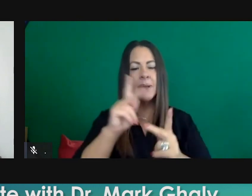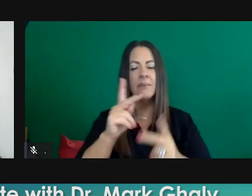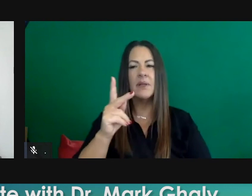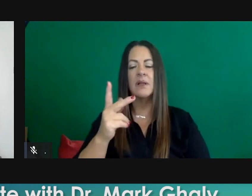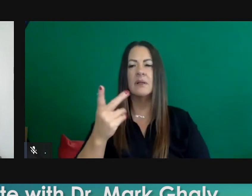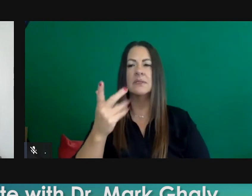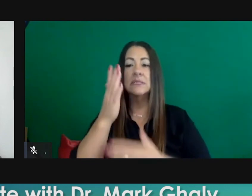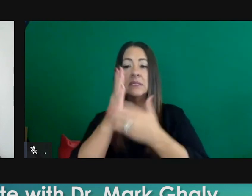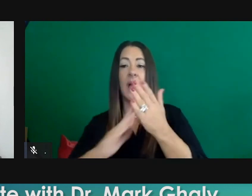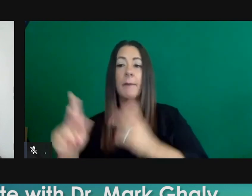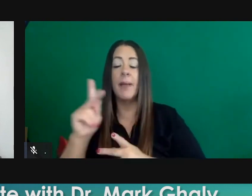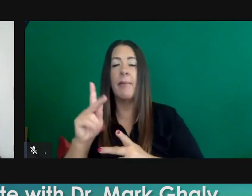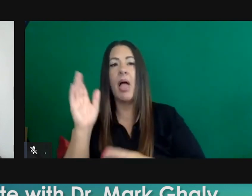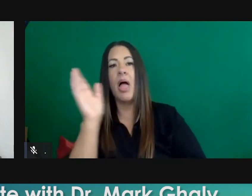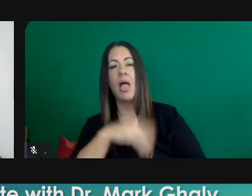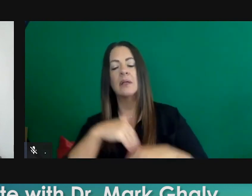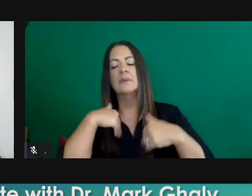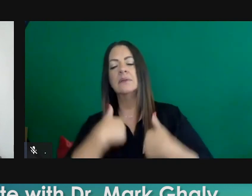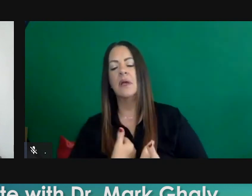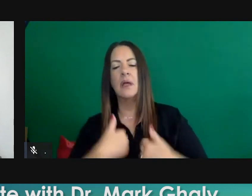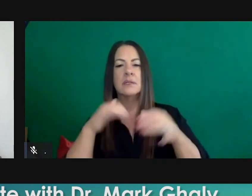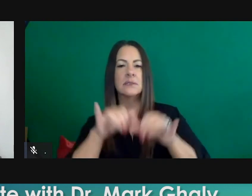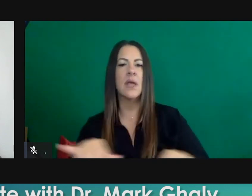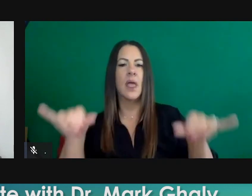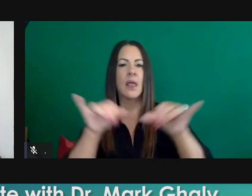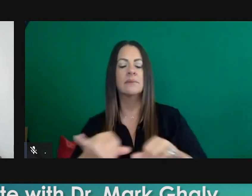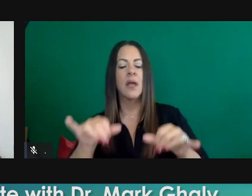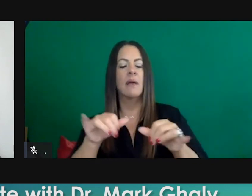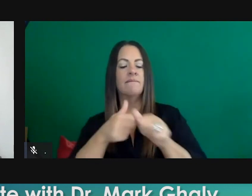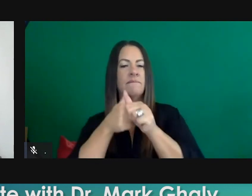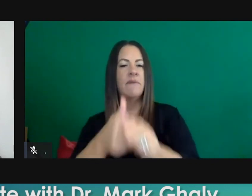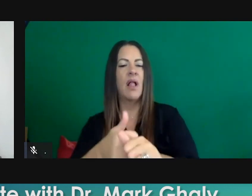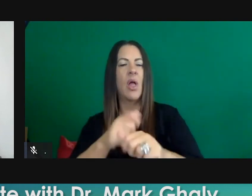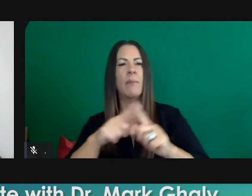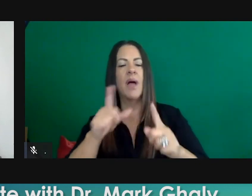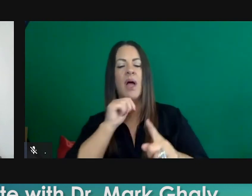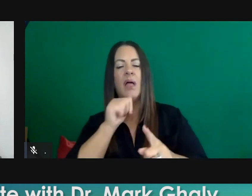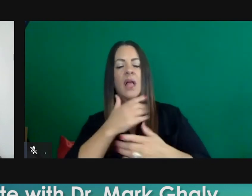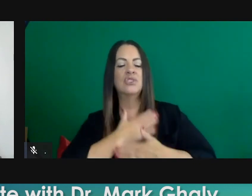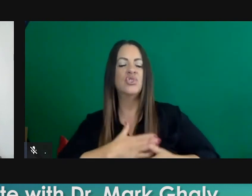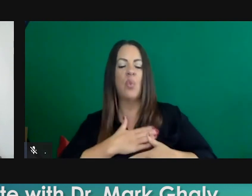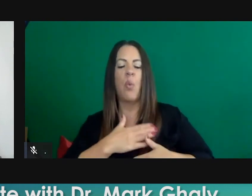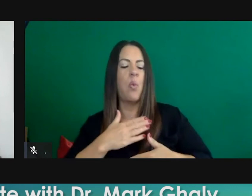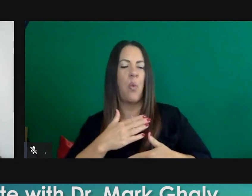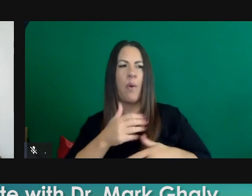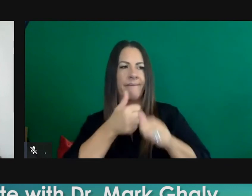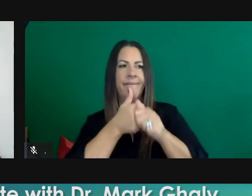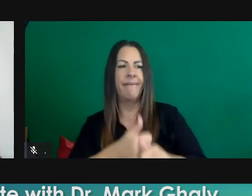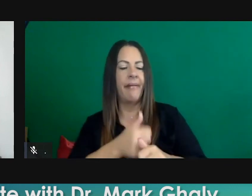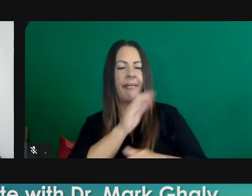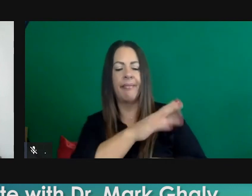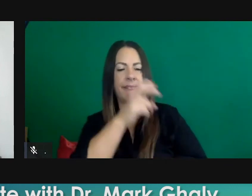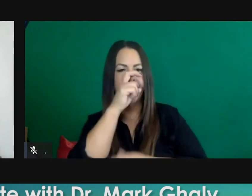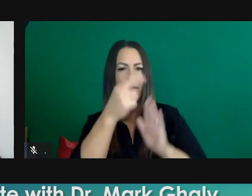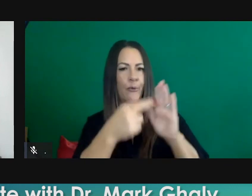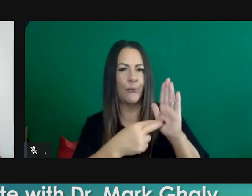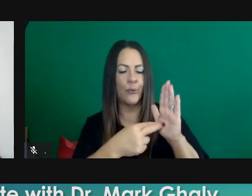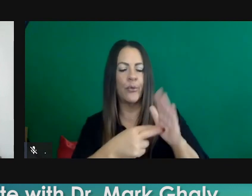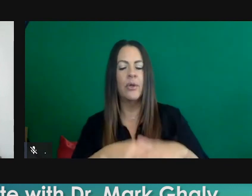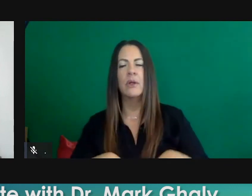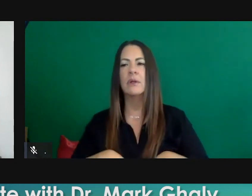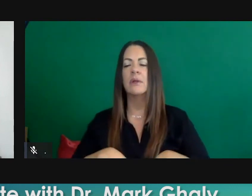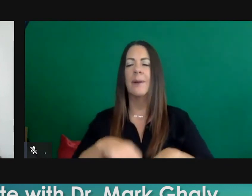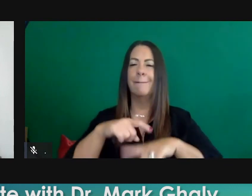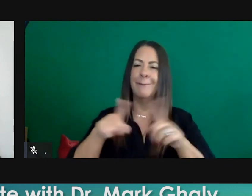fatigue around some of these simple to follow, but not always fun to follow guidelines that help us keep transmission down?